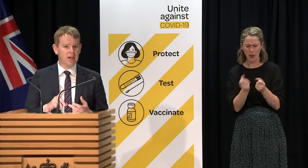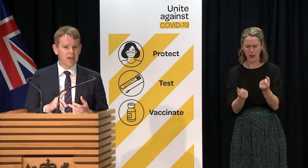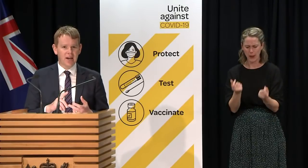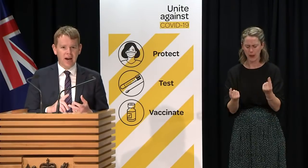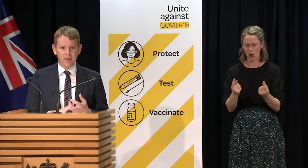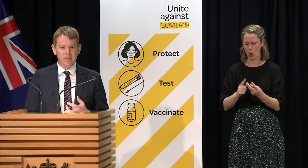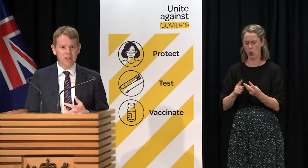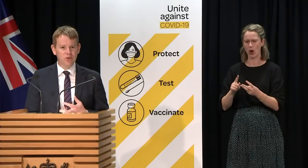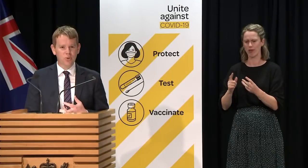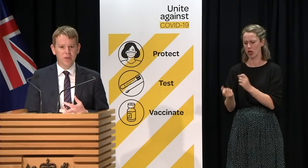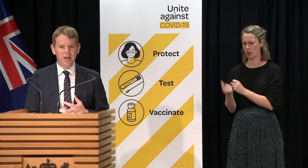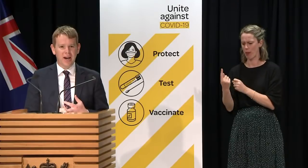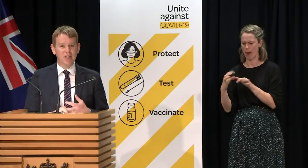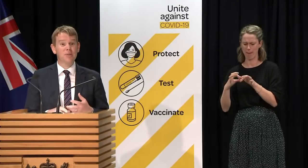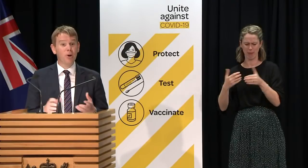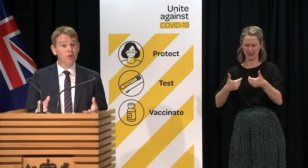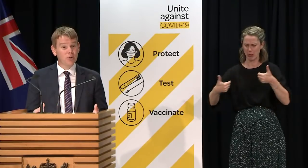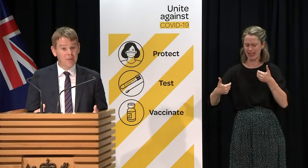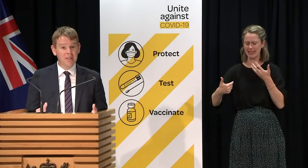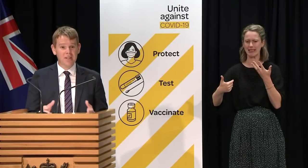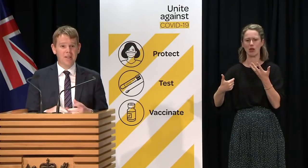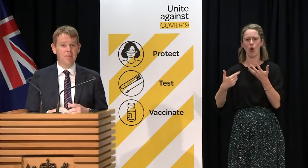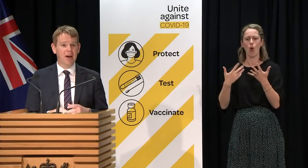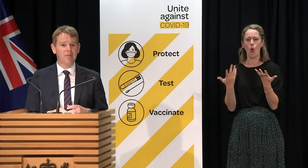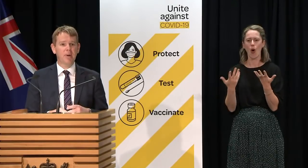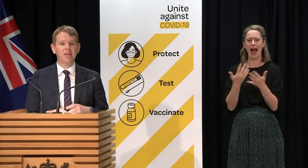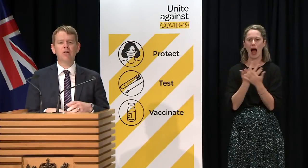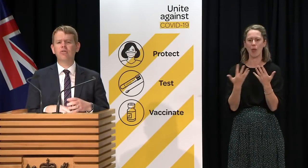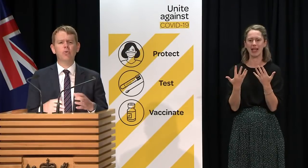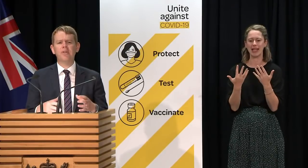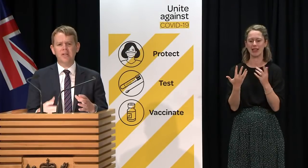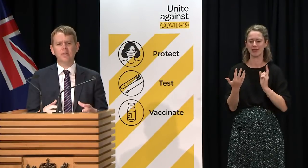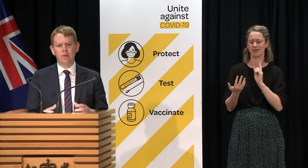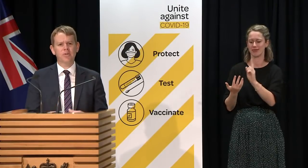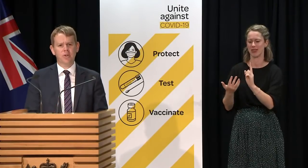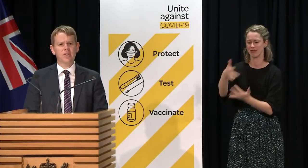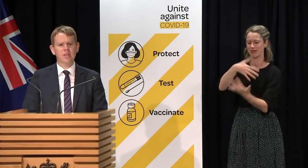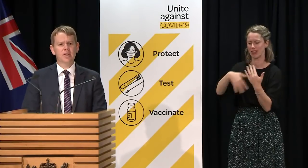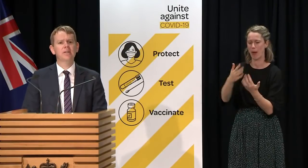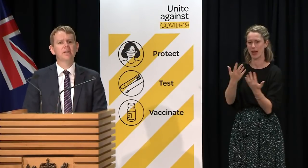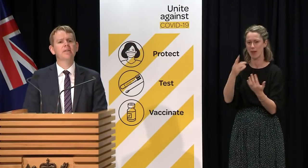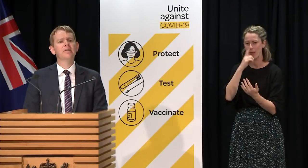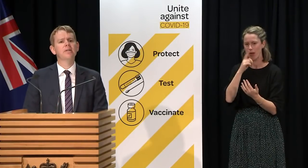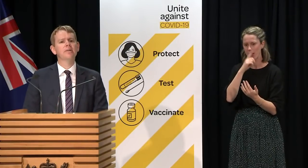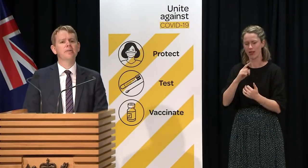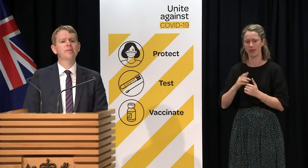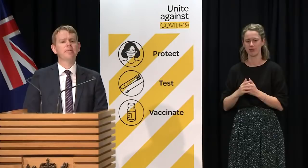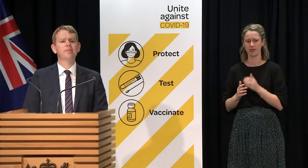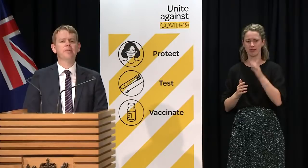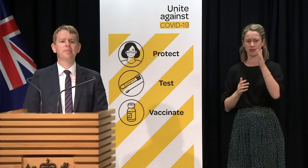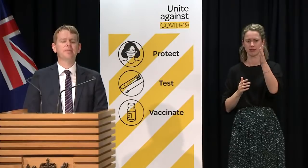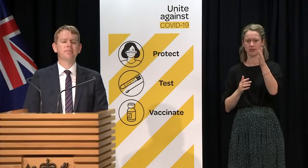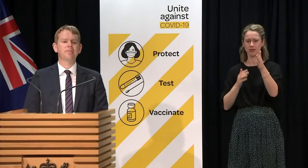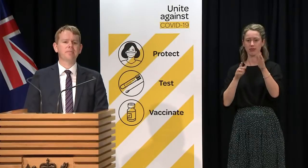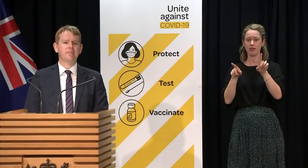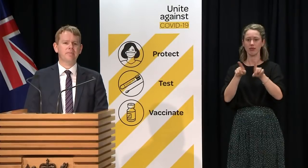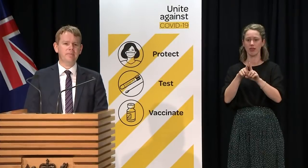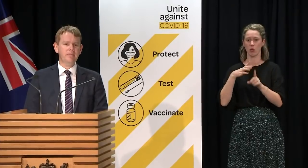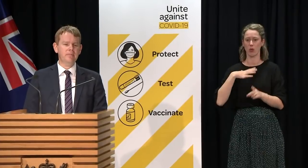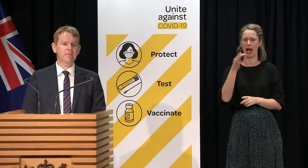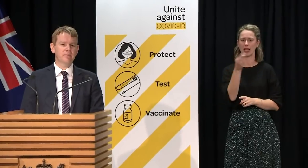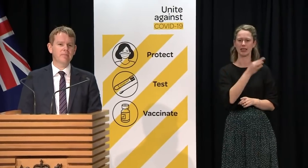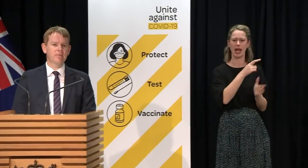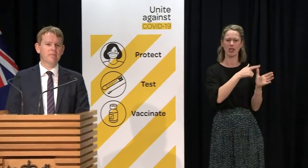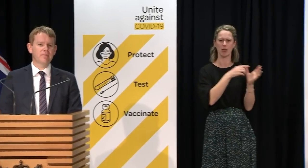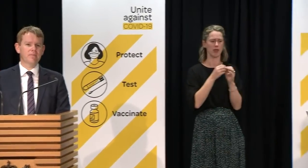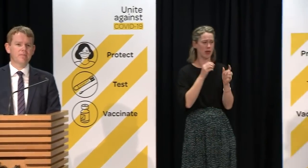that we're seeing, the potential exposure events that there may have been. Those are all things that we also consider. Bloomfield, is it right that we may